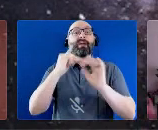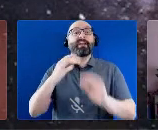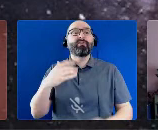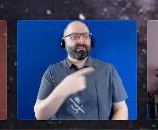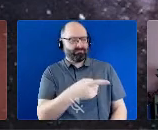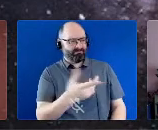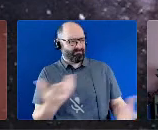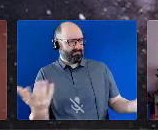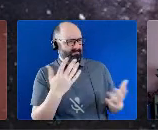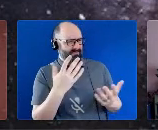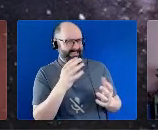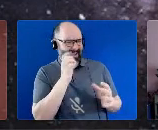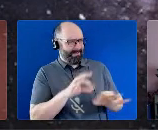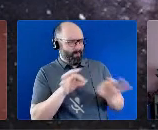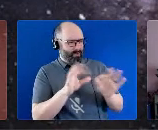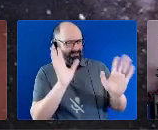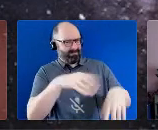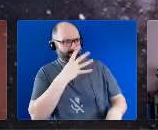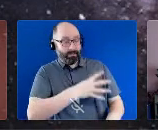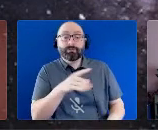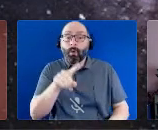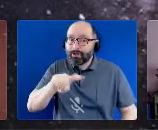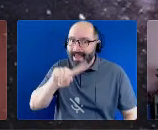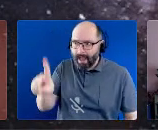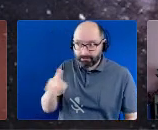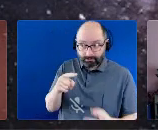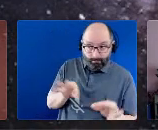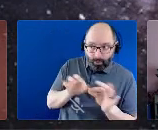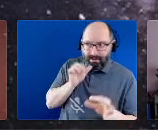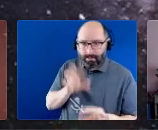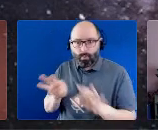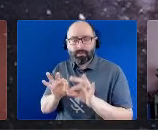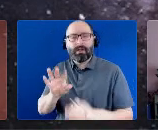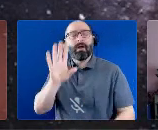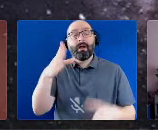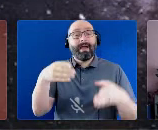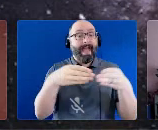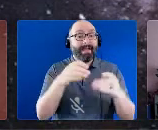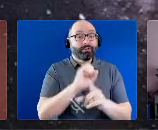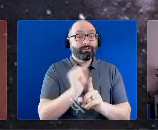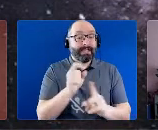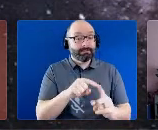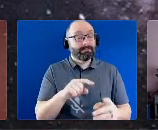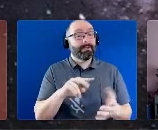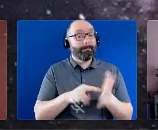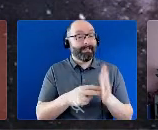on to another question. So you can ask about invalid input. Edge cases are, I would say, a slightly different thing. Edge cases to me are valid